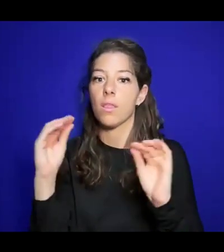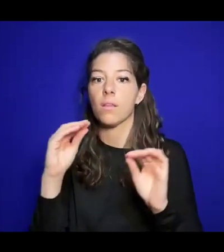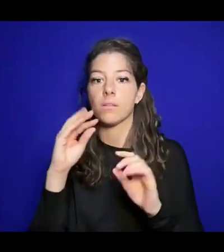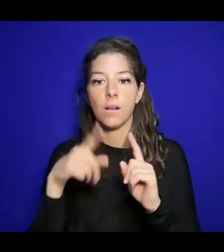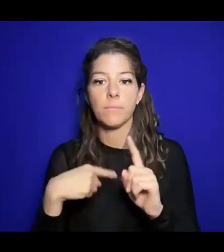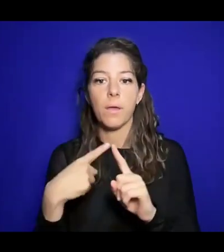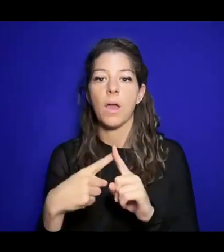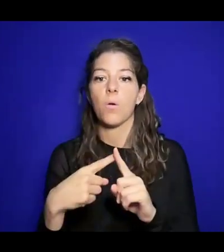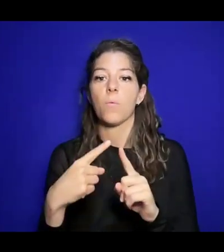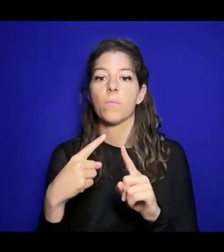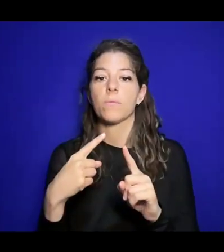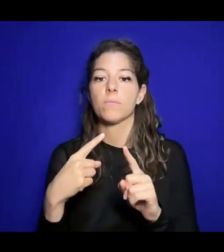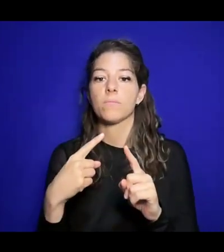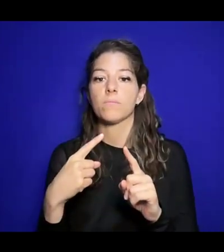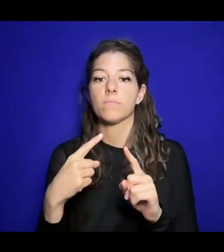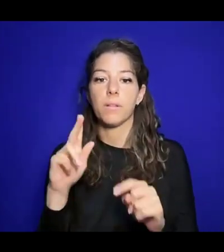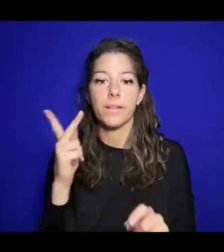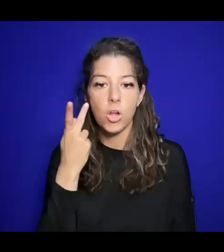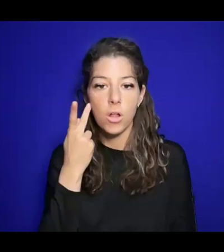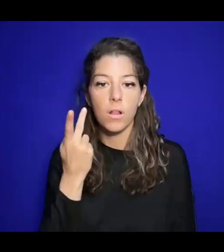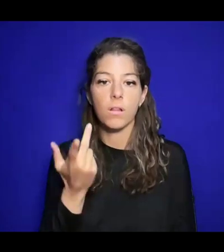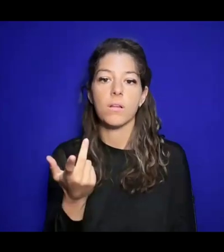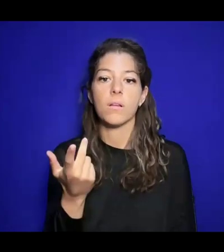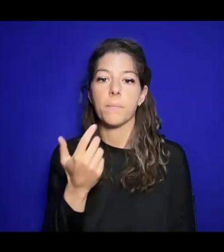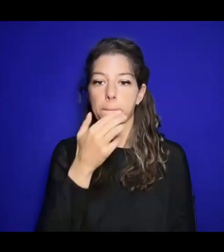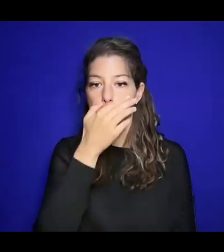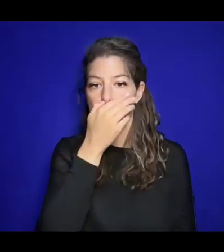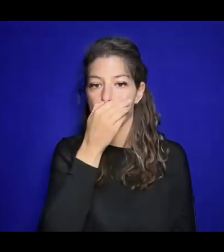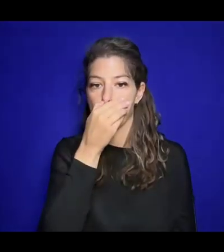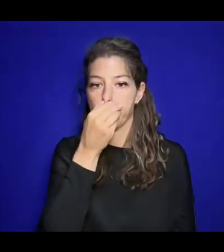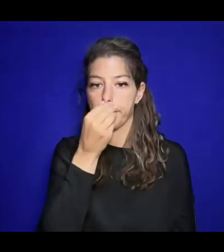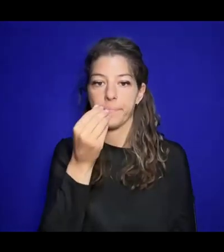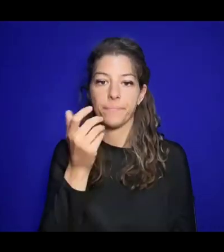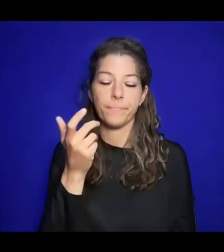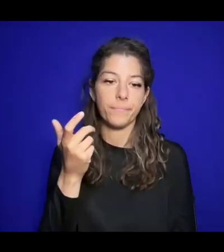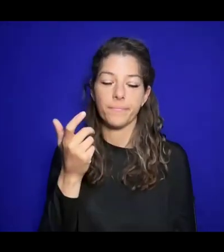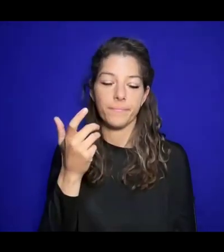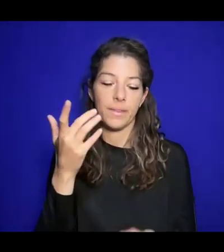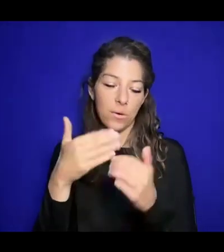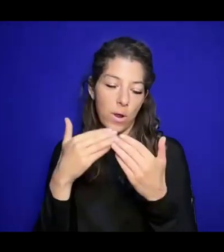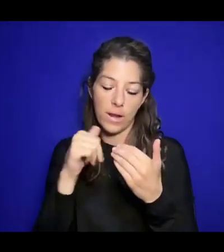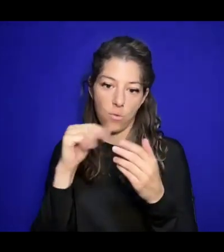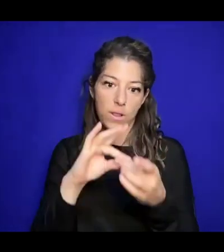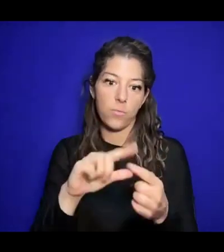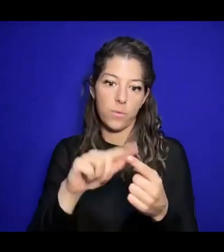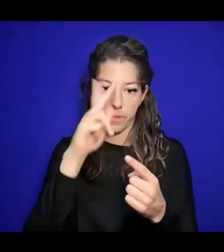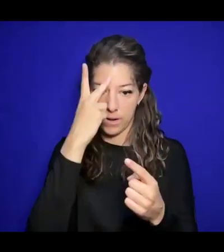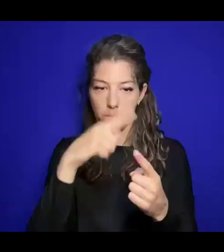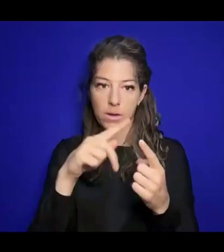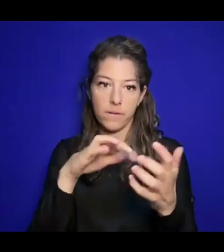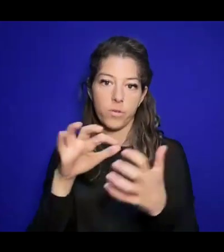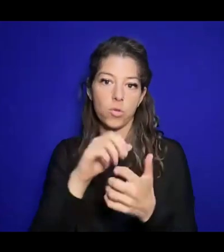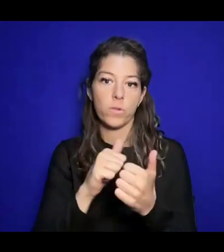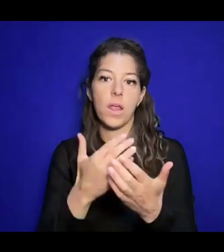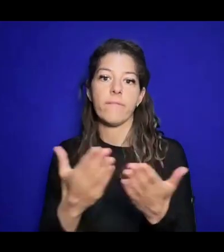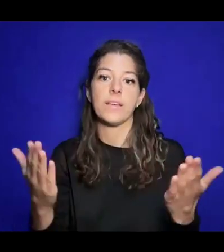about because it got political. It had nothing to do with political things, but anyway, it got all confused with a lot